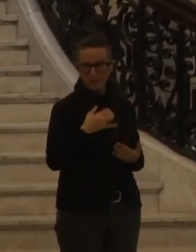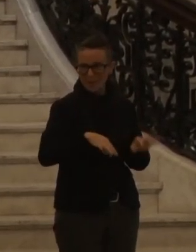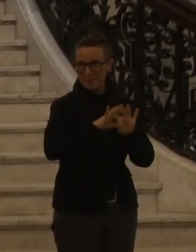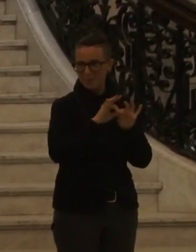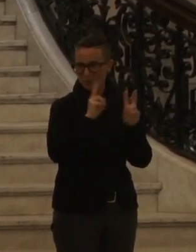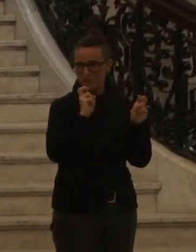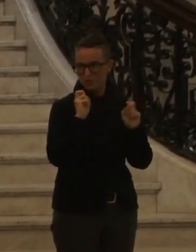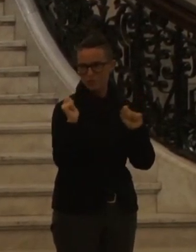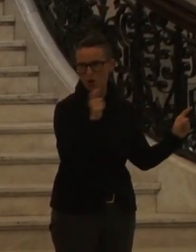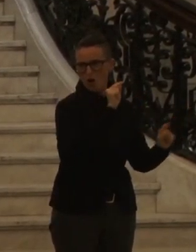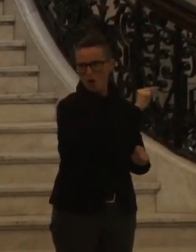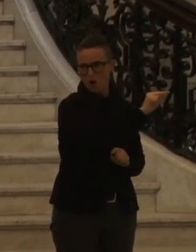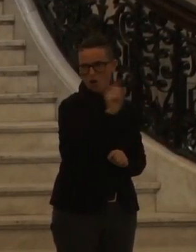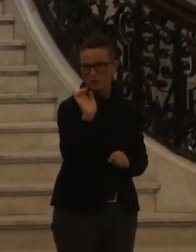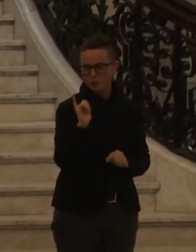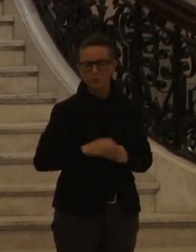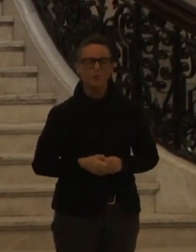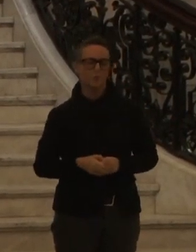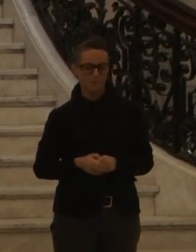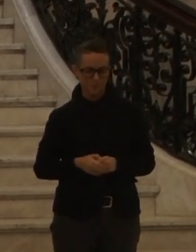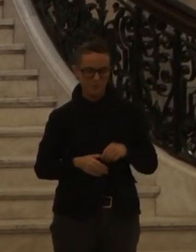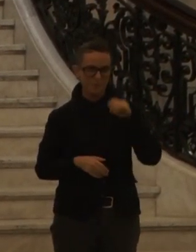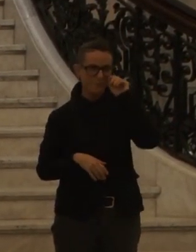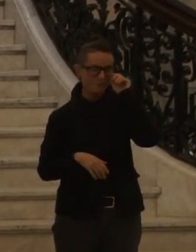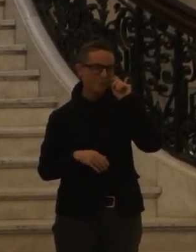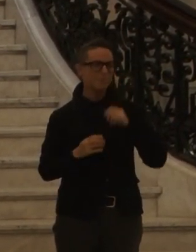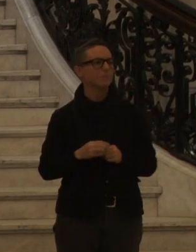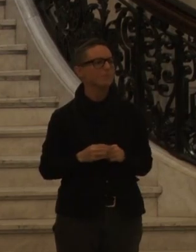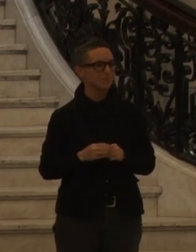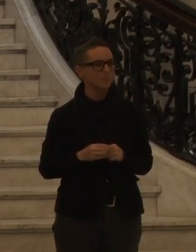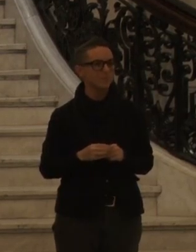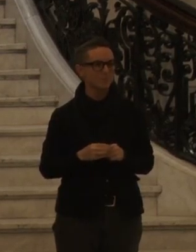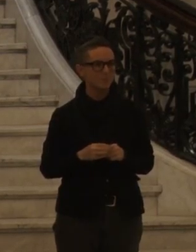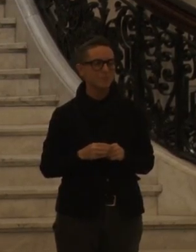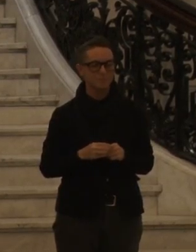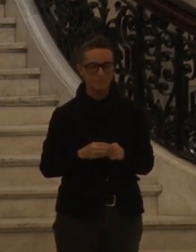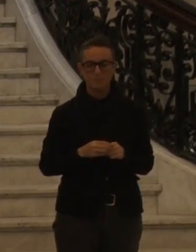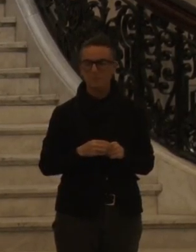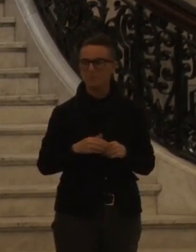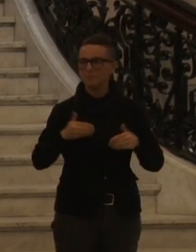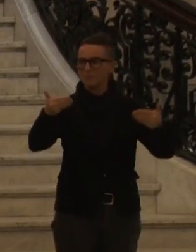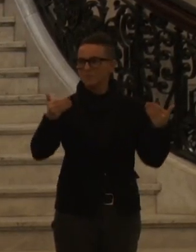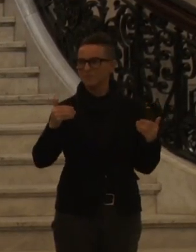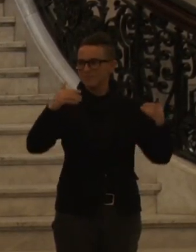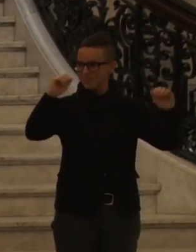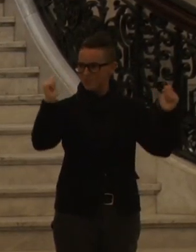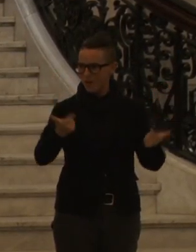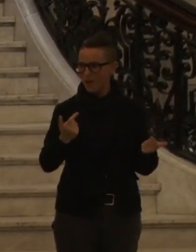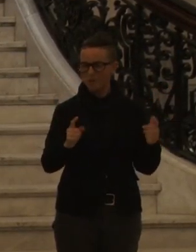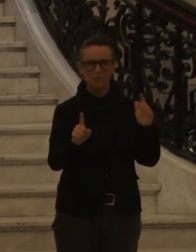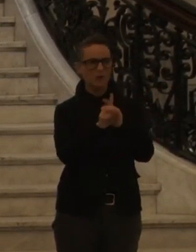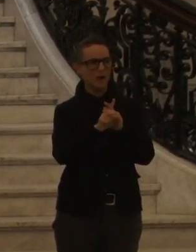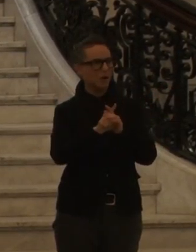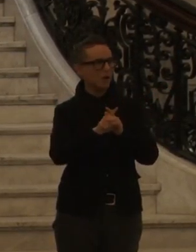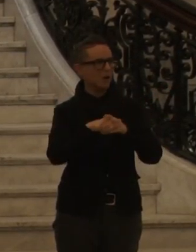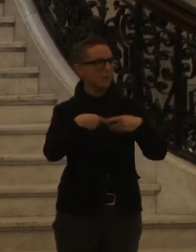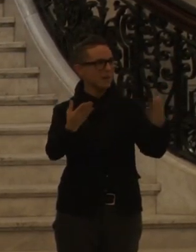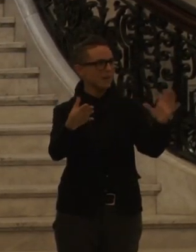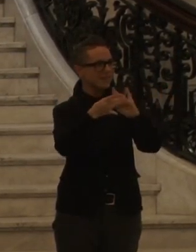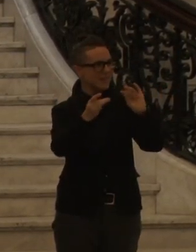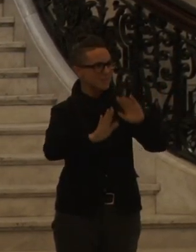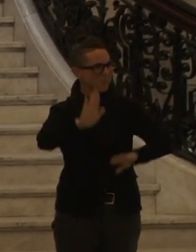issue for all of them. And certainly we invite all of you to come and provide oral